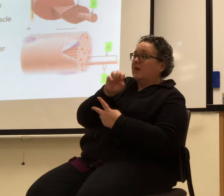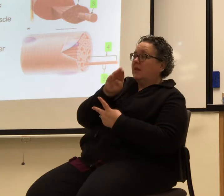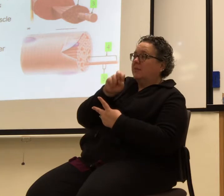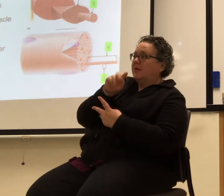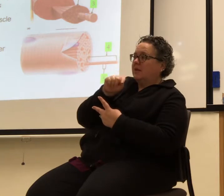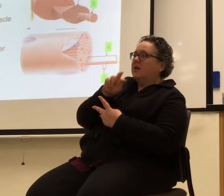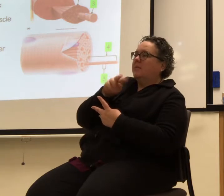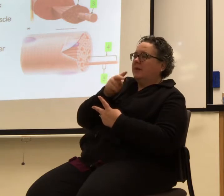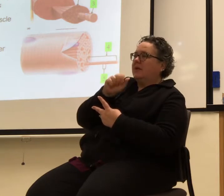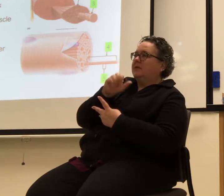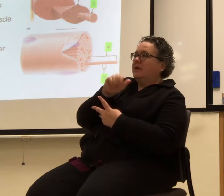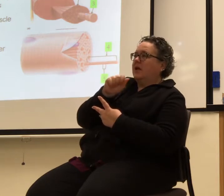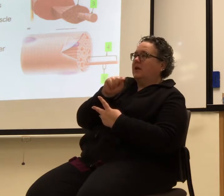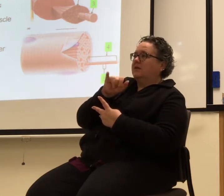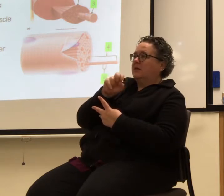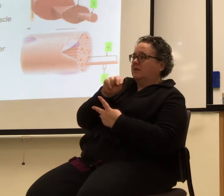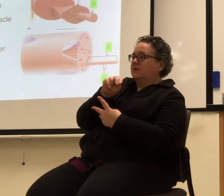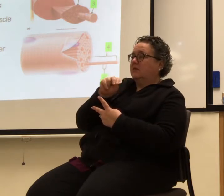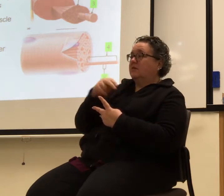we see